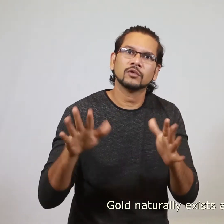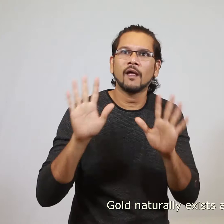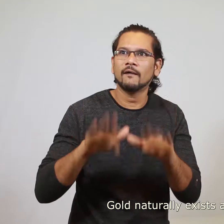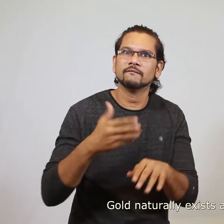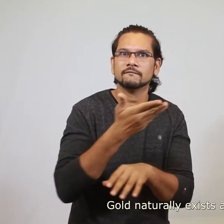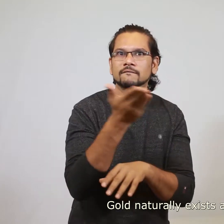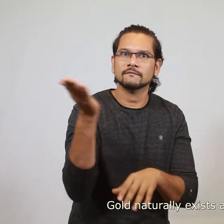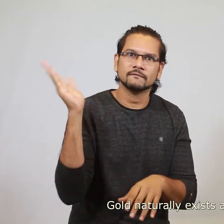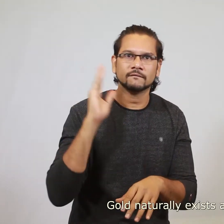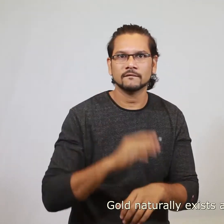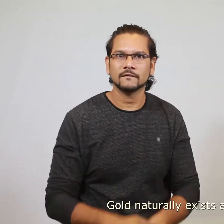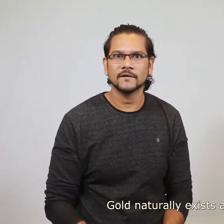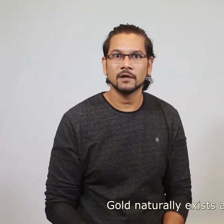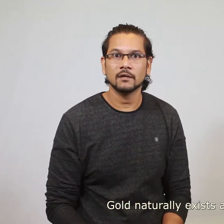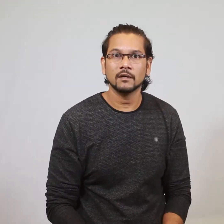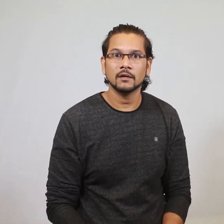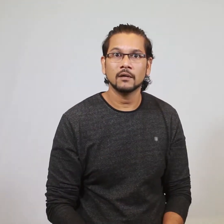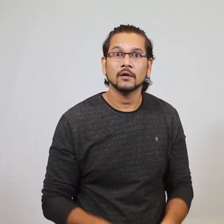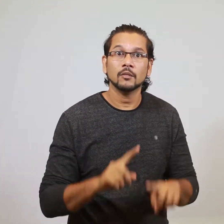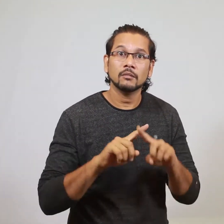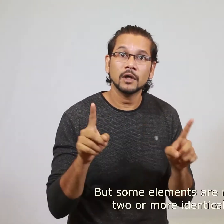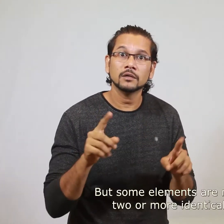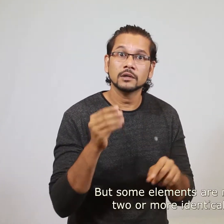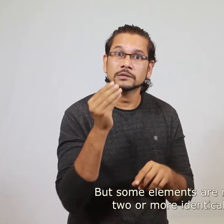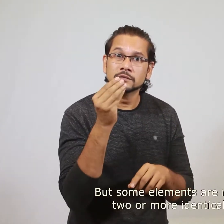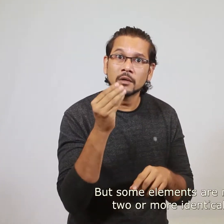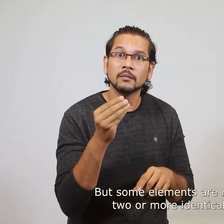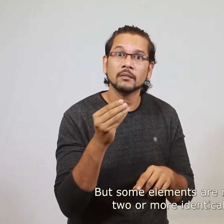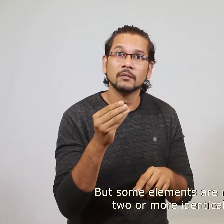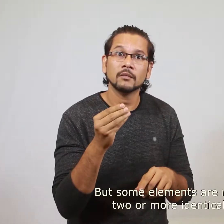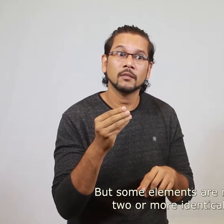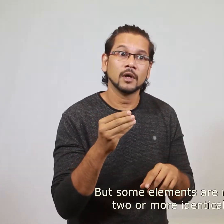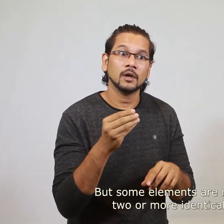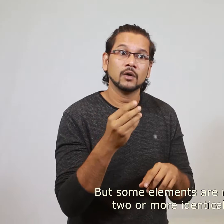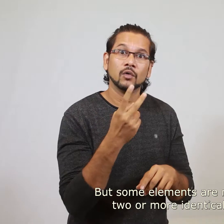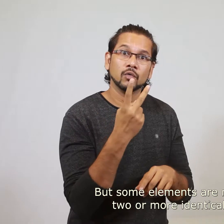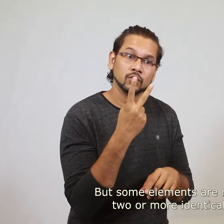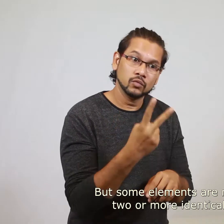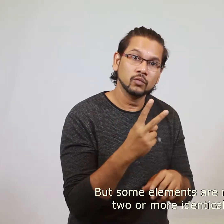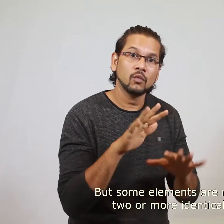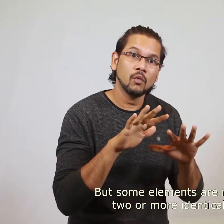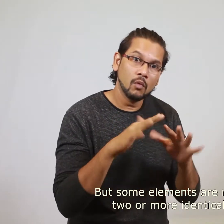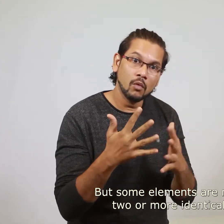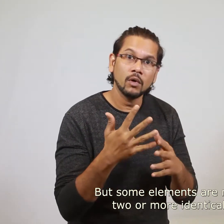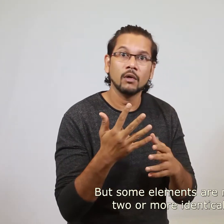But some elements are made up of two or more identical atoms.